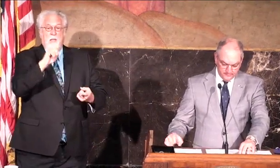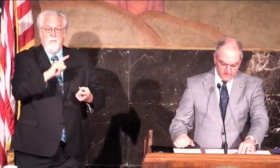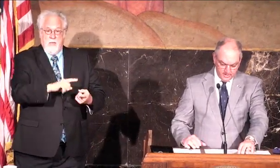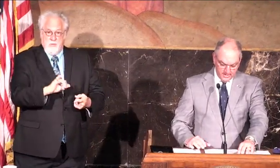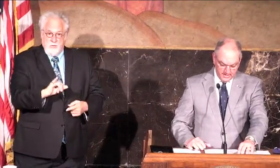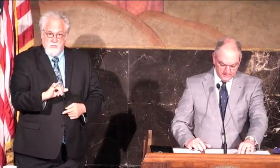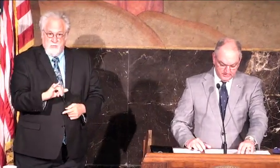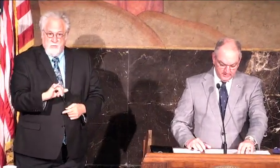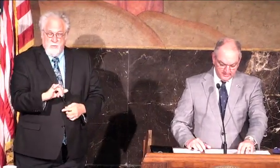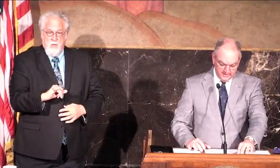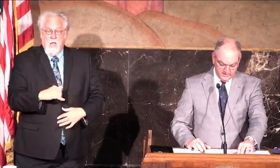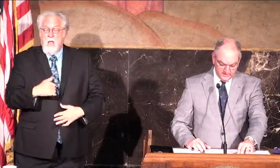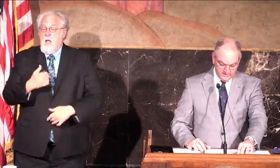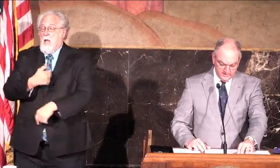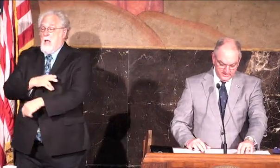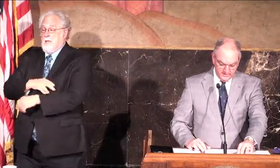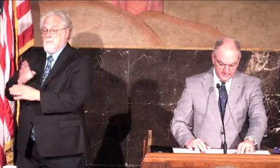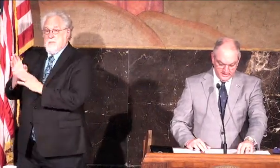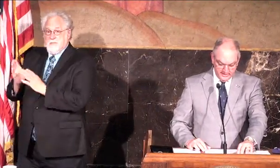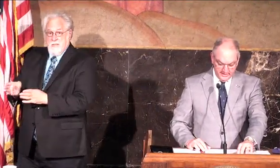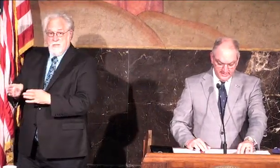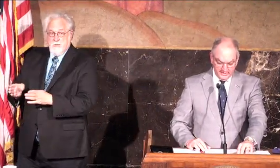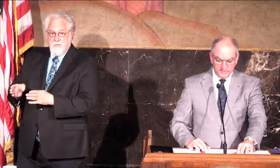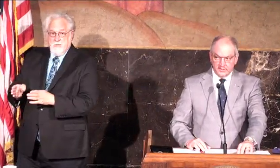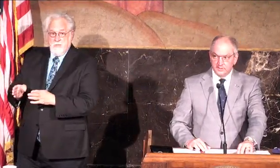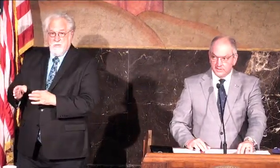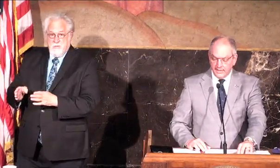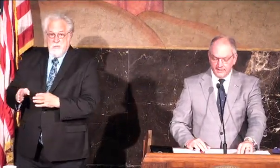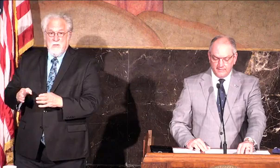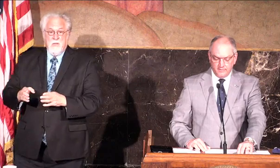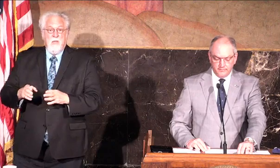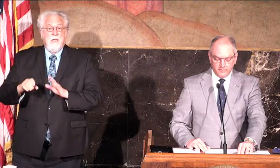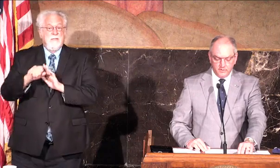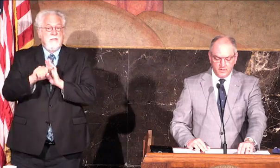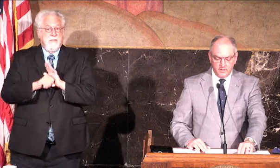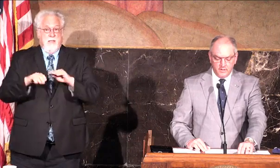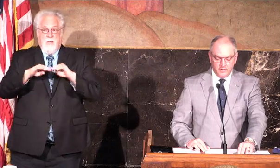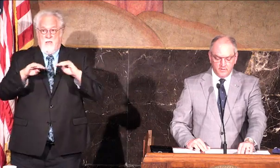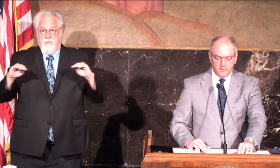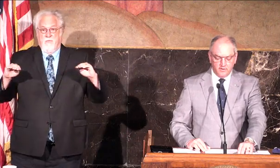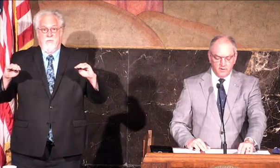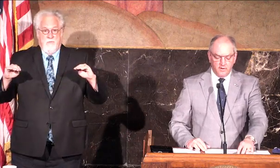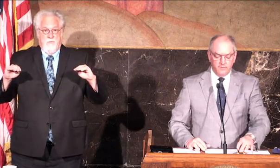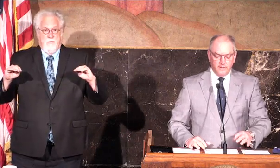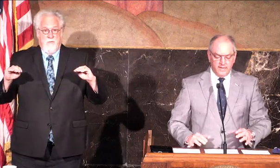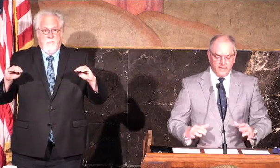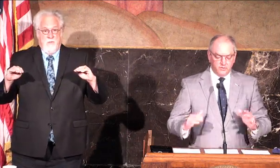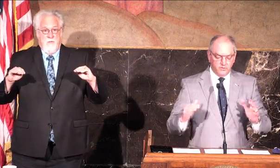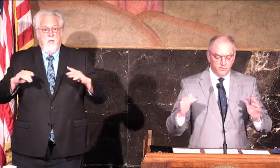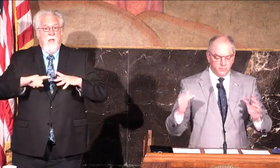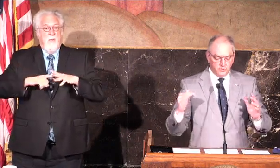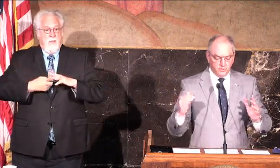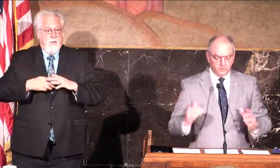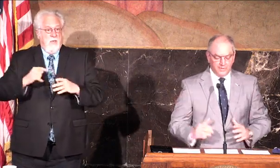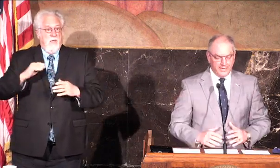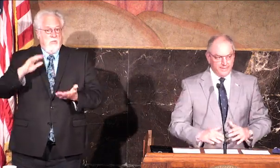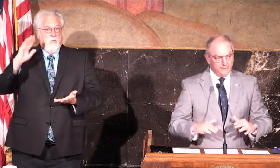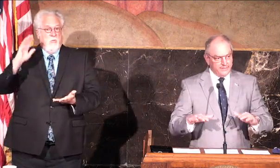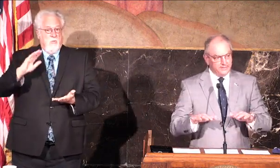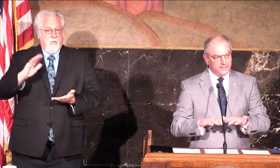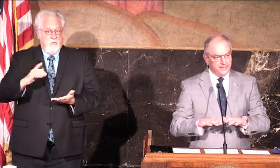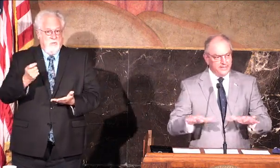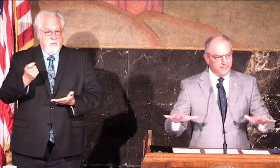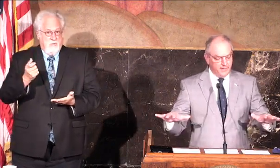also. Hospitalizations, at least at the state level, are beginning to reduce